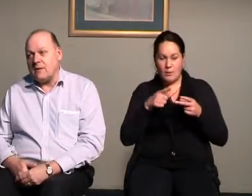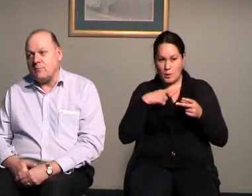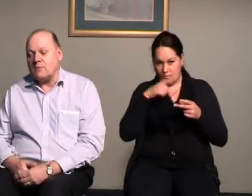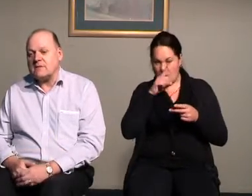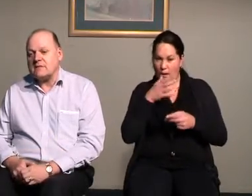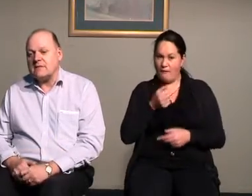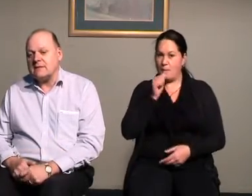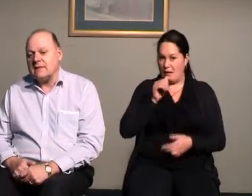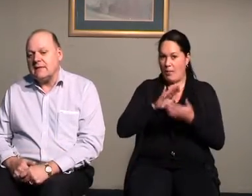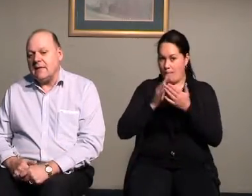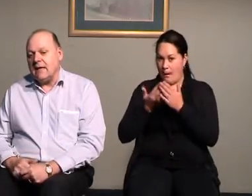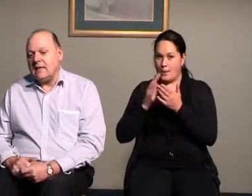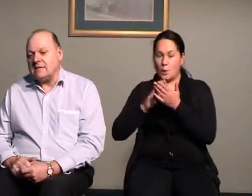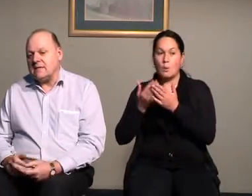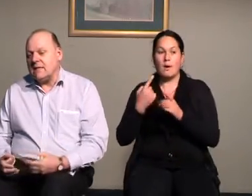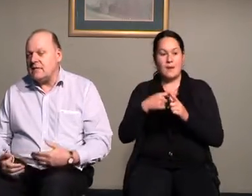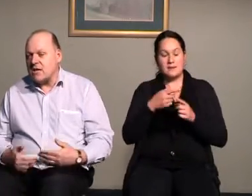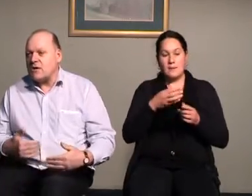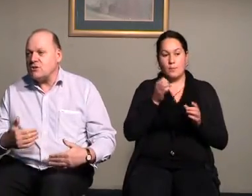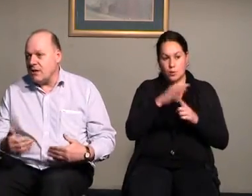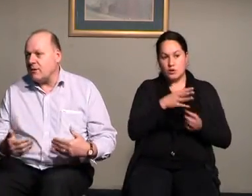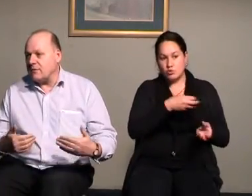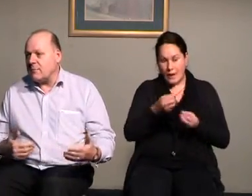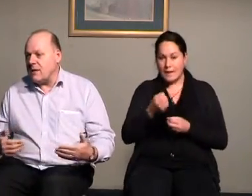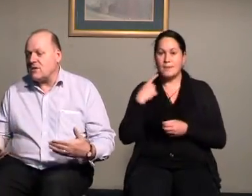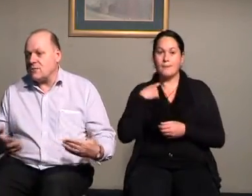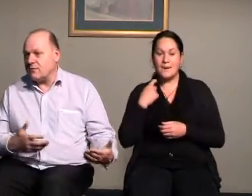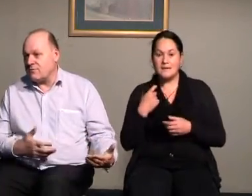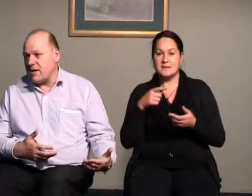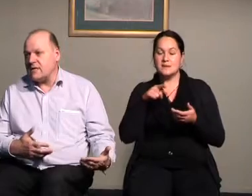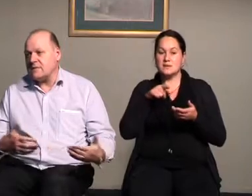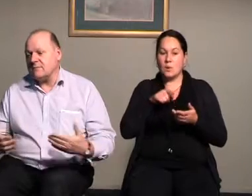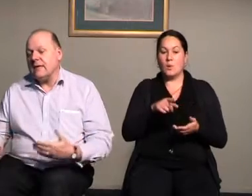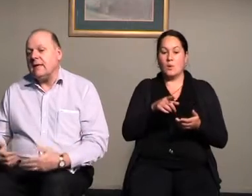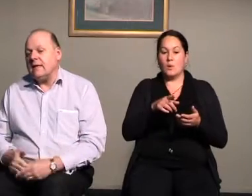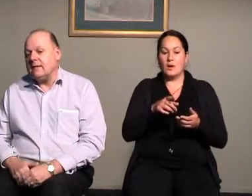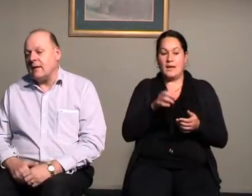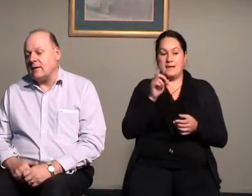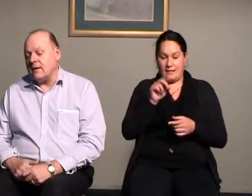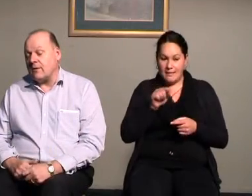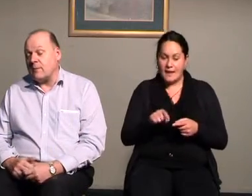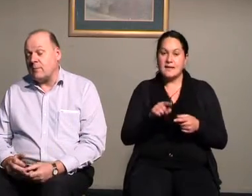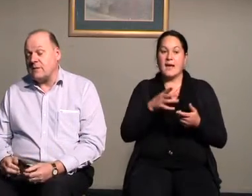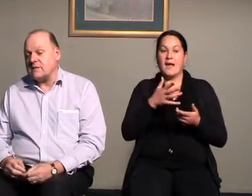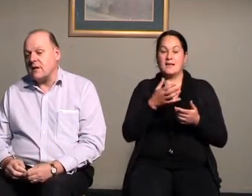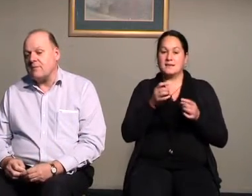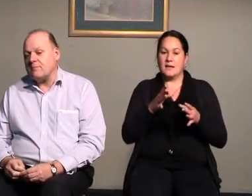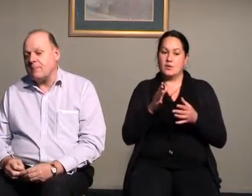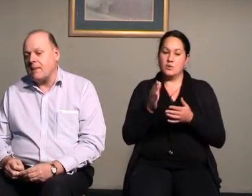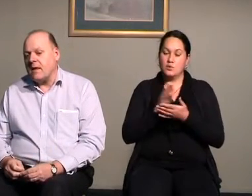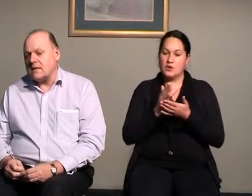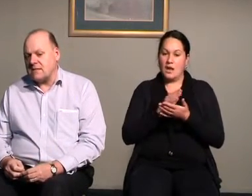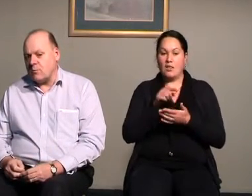did that, he bought those things, and he started sharing that mateship with friends and other people in his